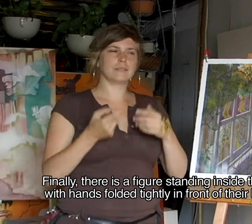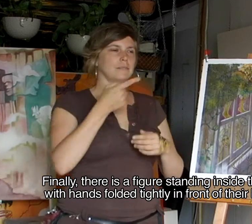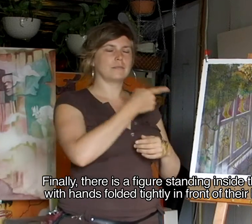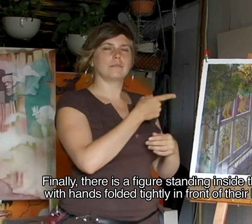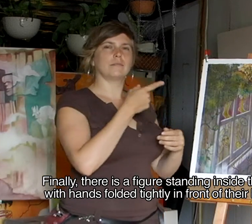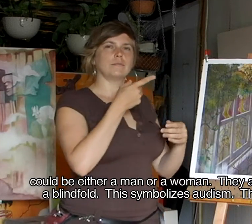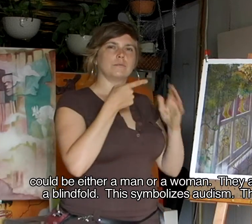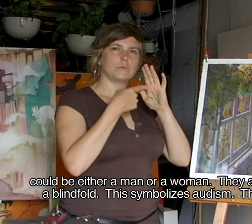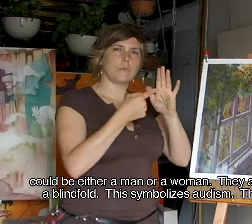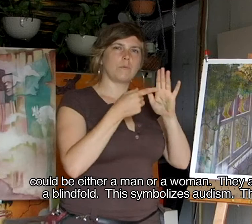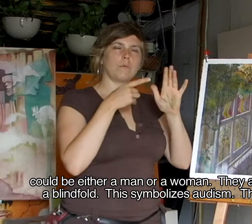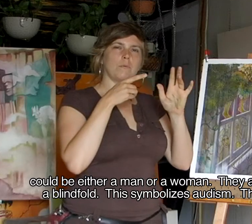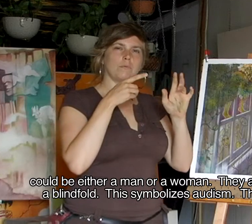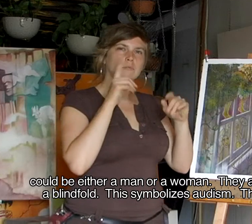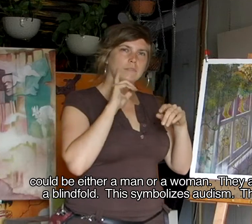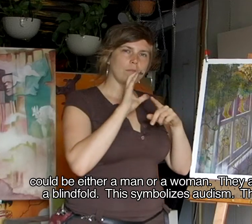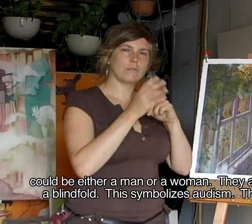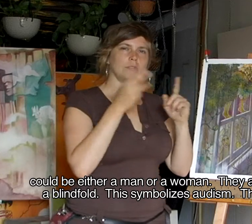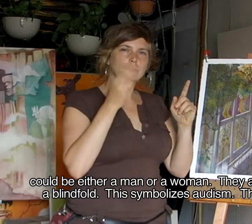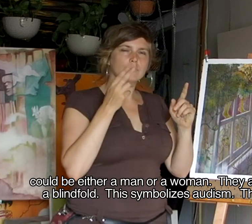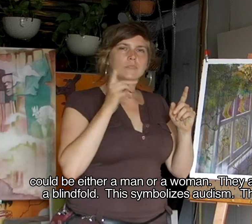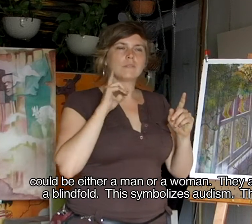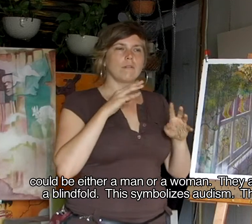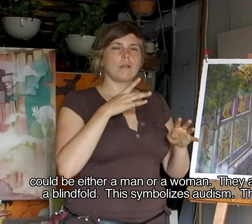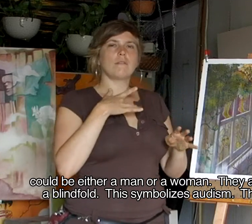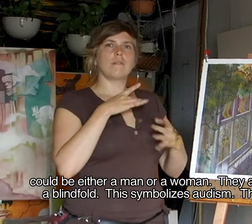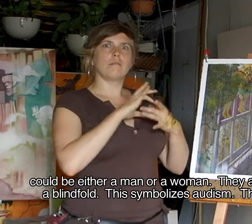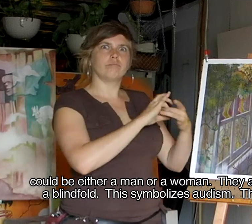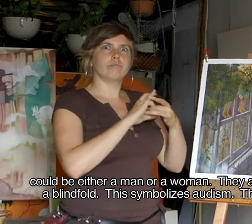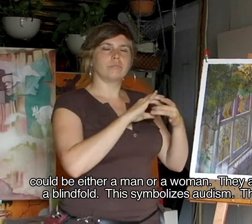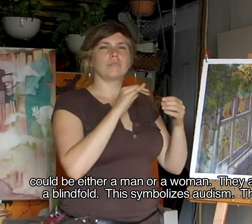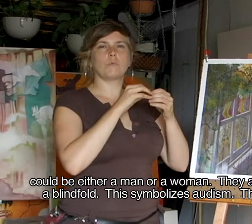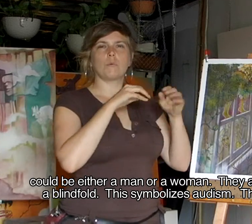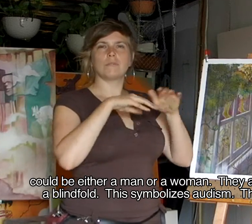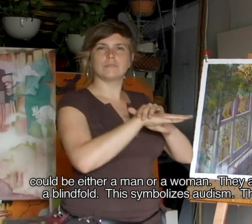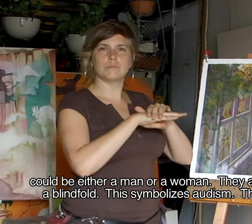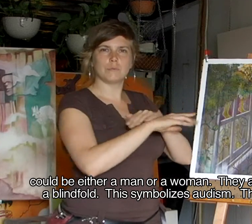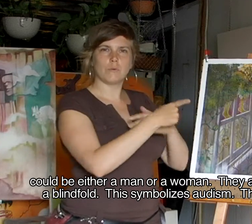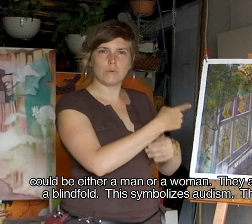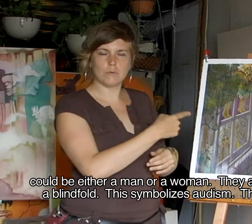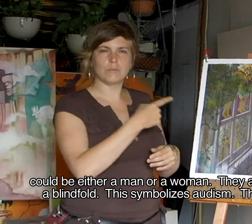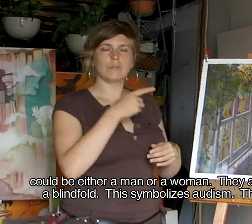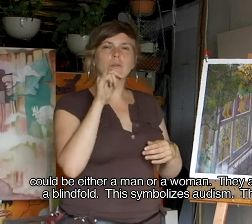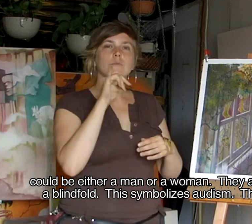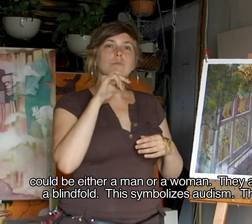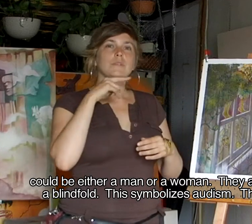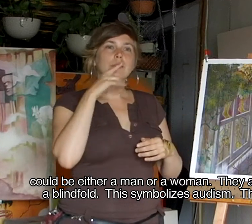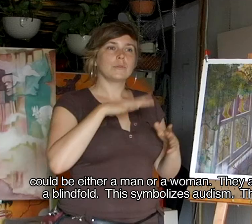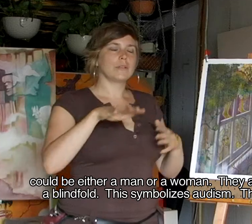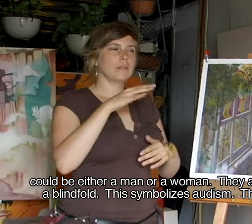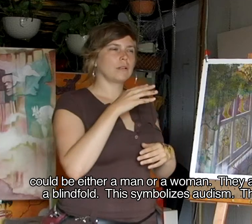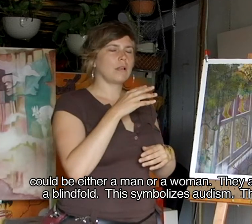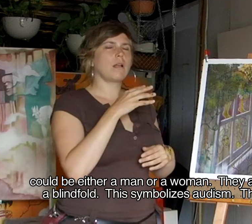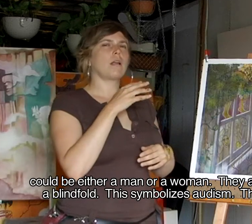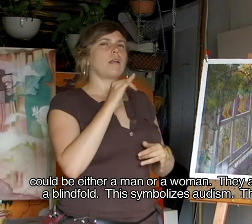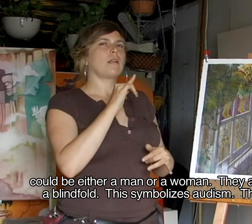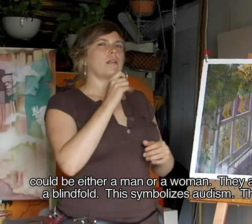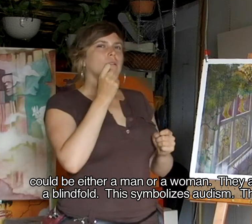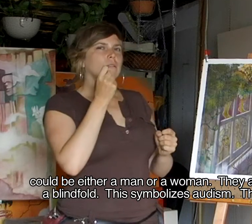room with hands folded tightly in front of their body. It could be either a man or a woman. They are